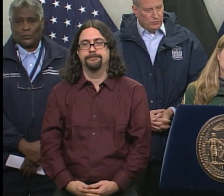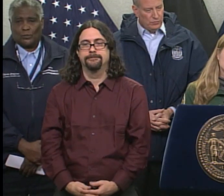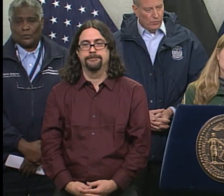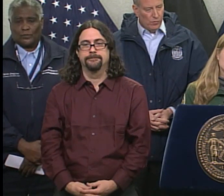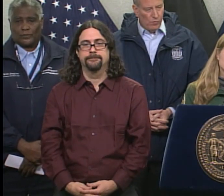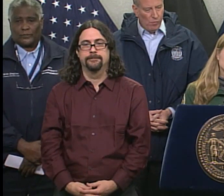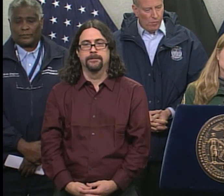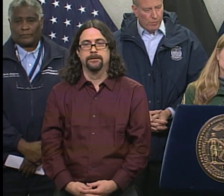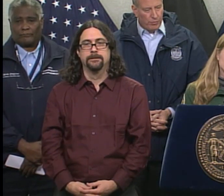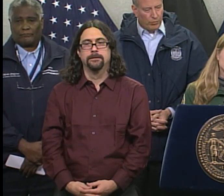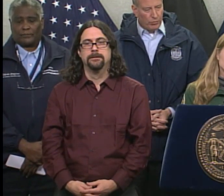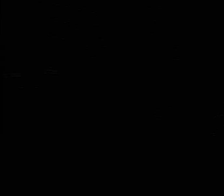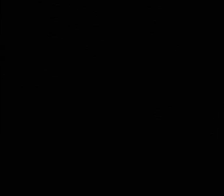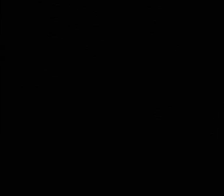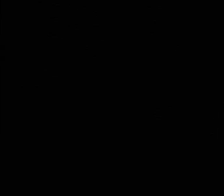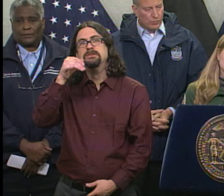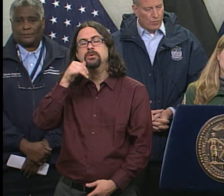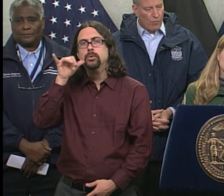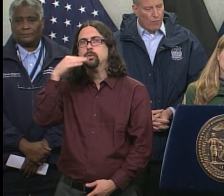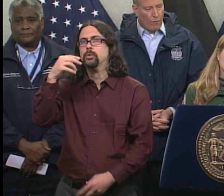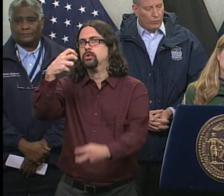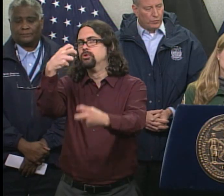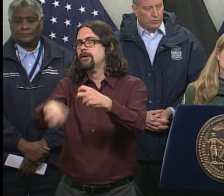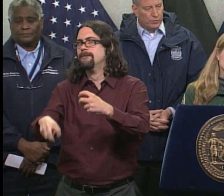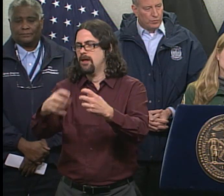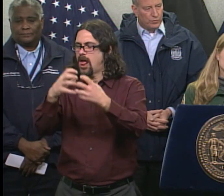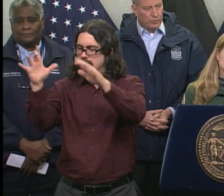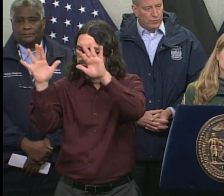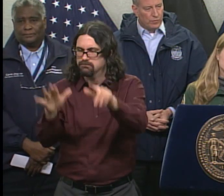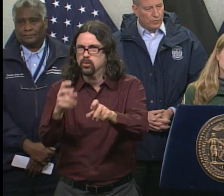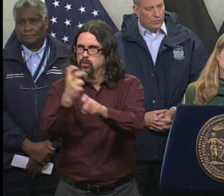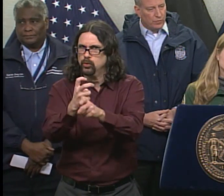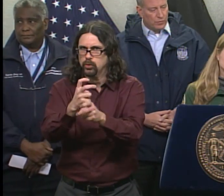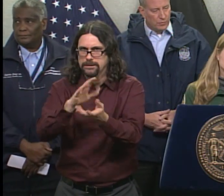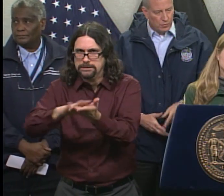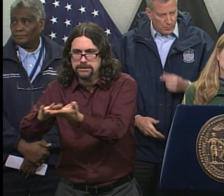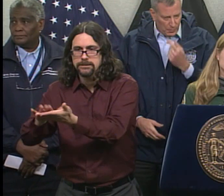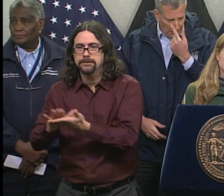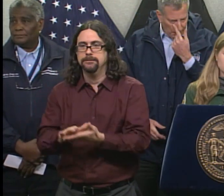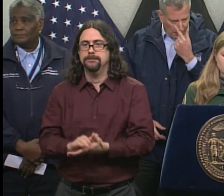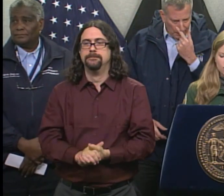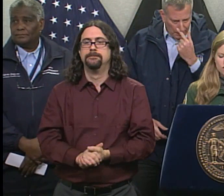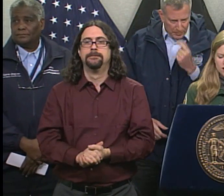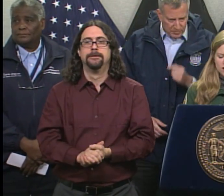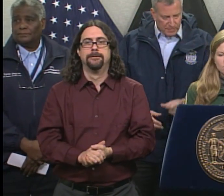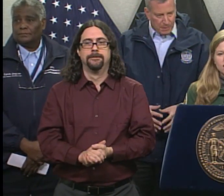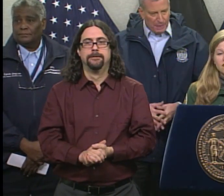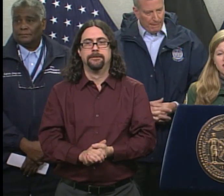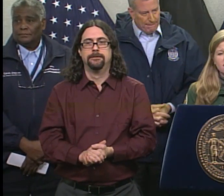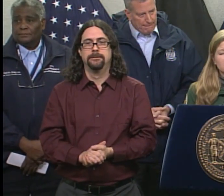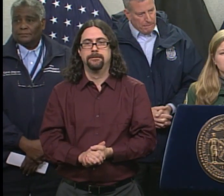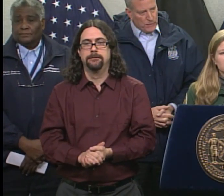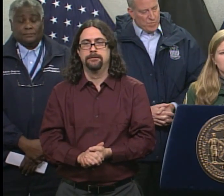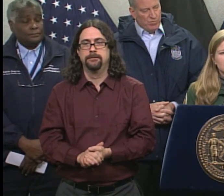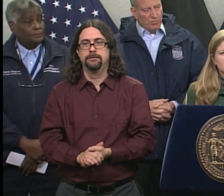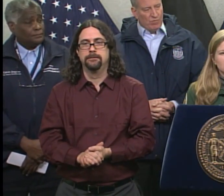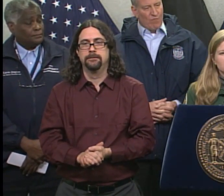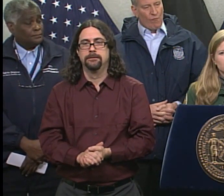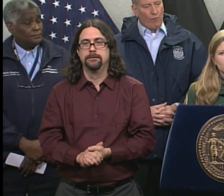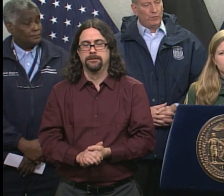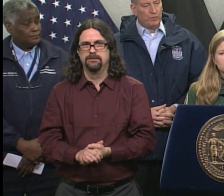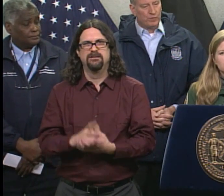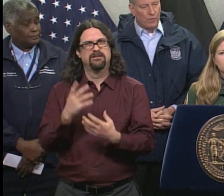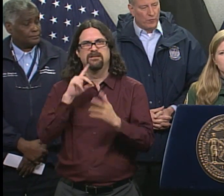hour. And very hard to keep up with. We've made great efforts to keep everything moving, and I want to thank